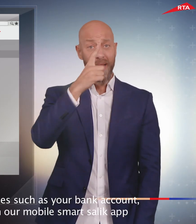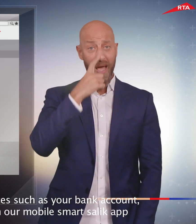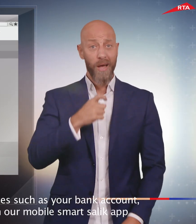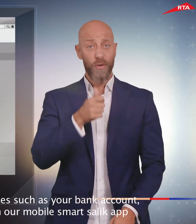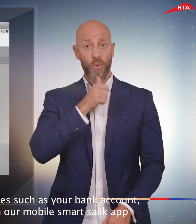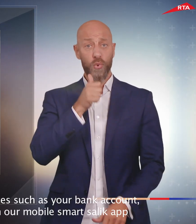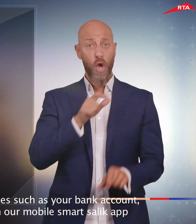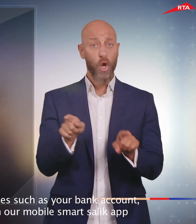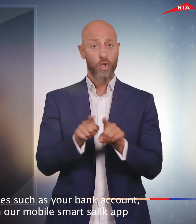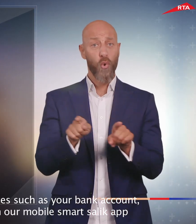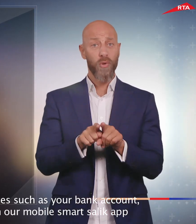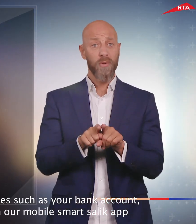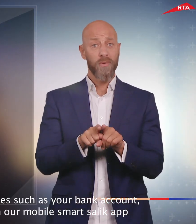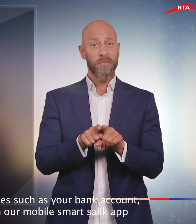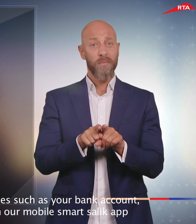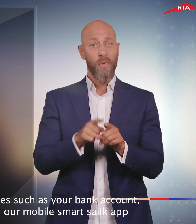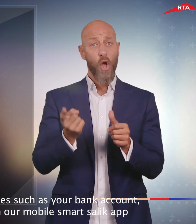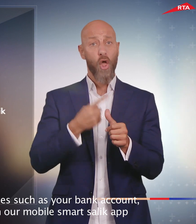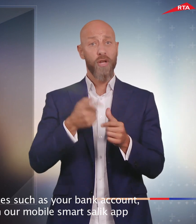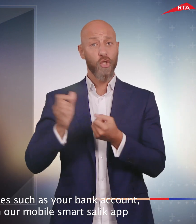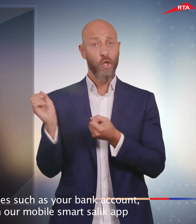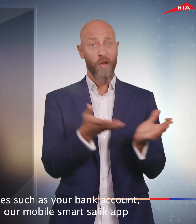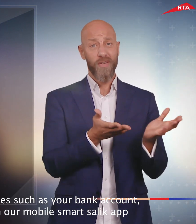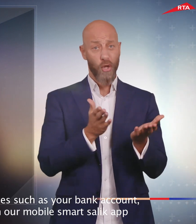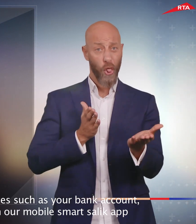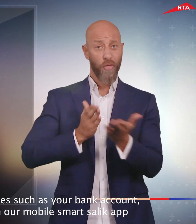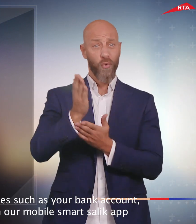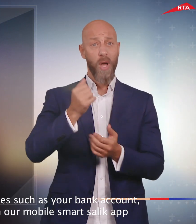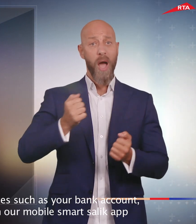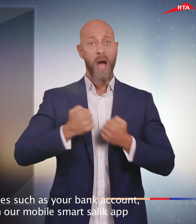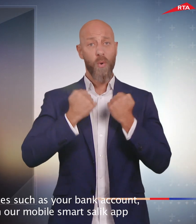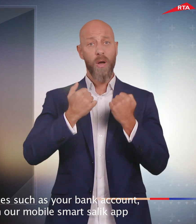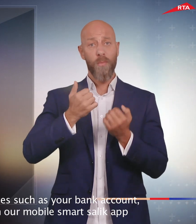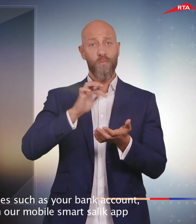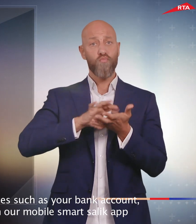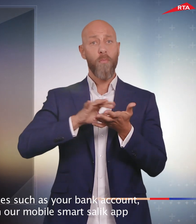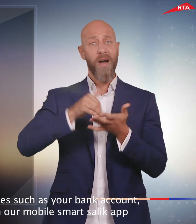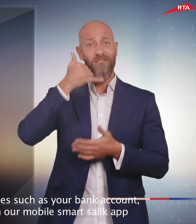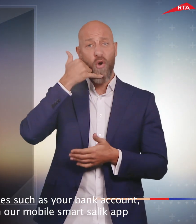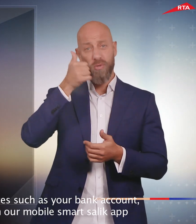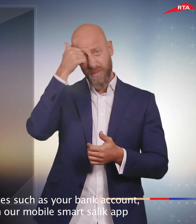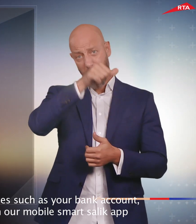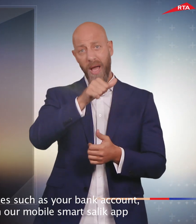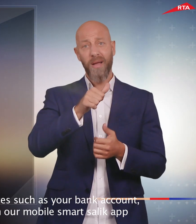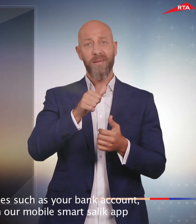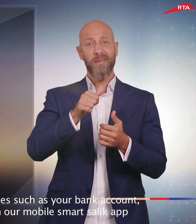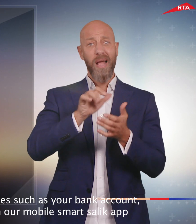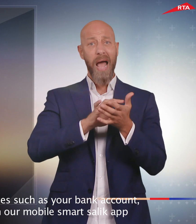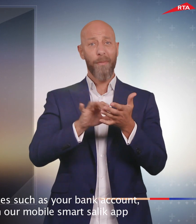You can also use various other services such as your bank account, 800 Salik, ePay, mPay and